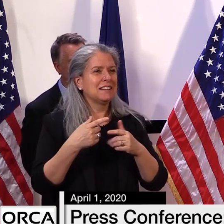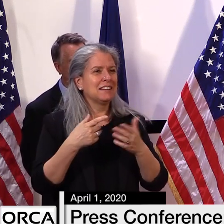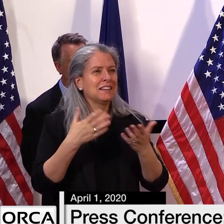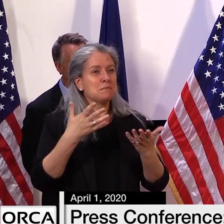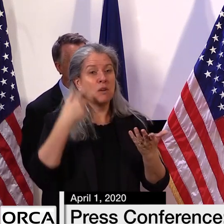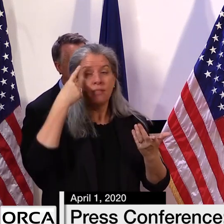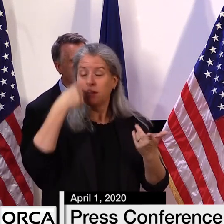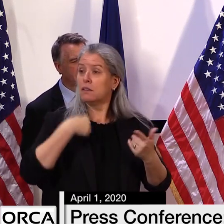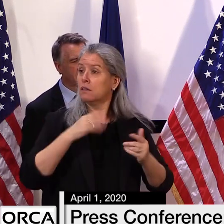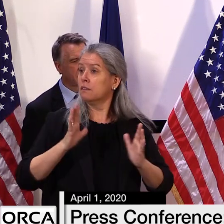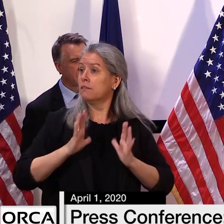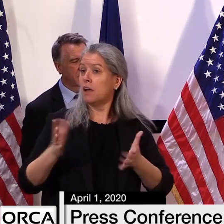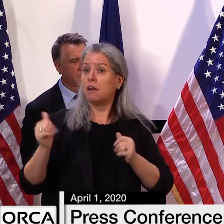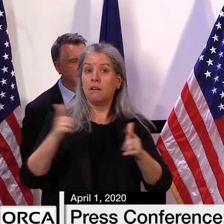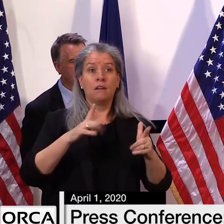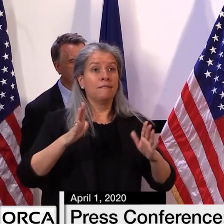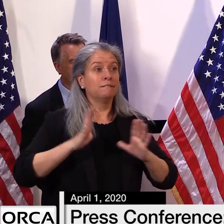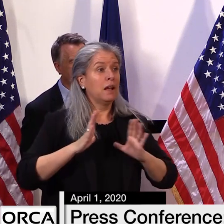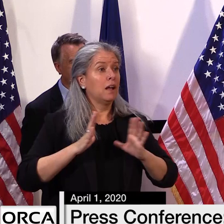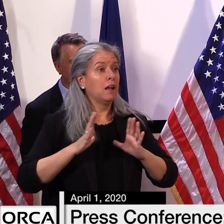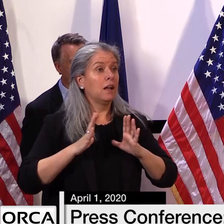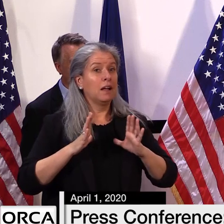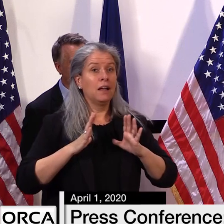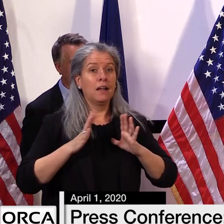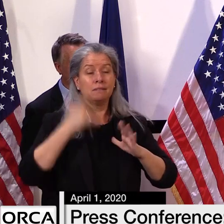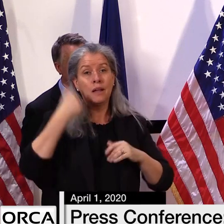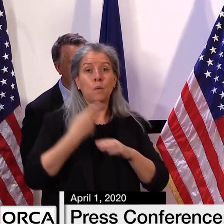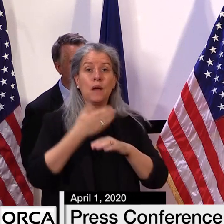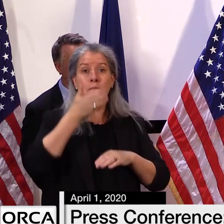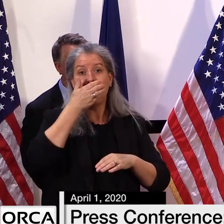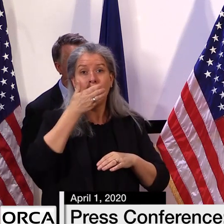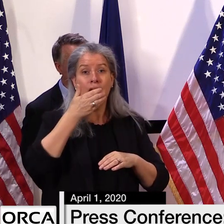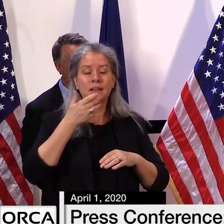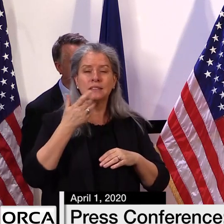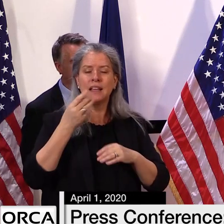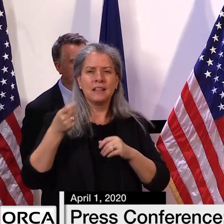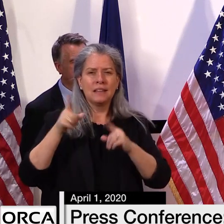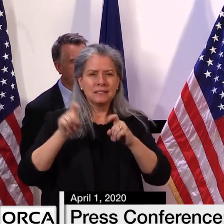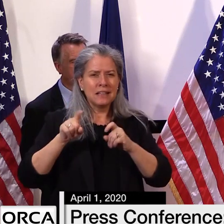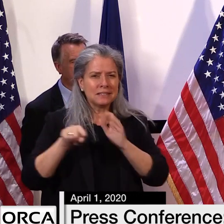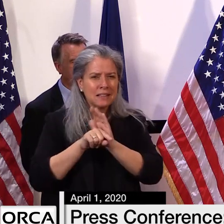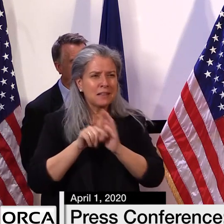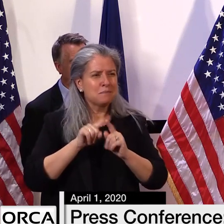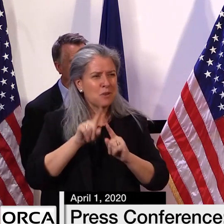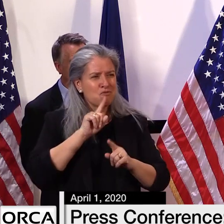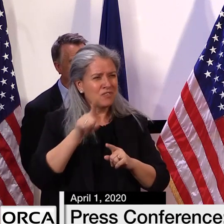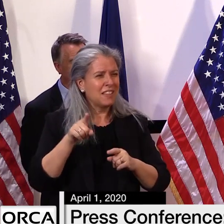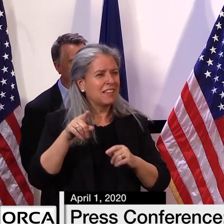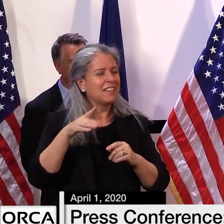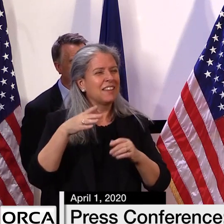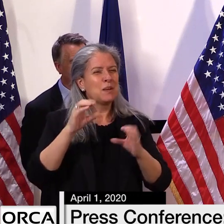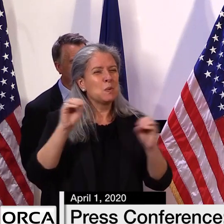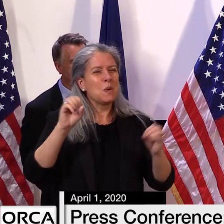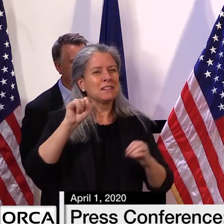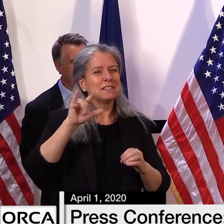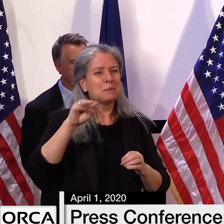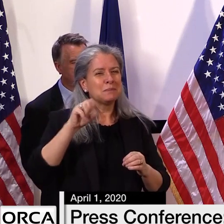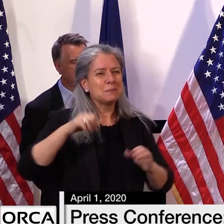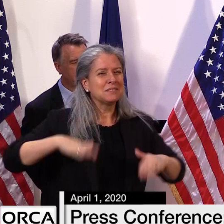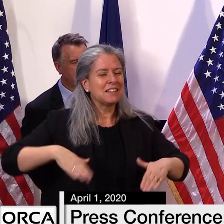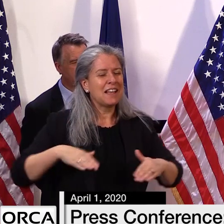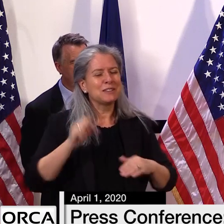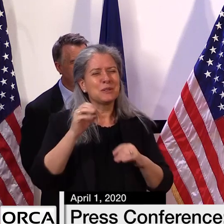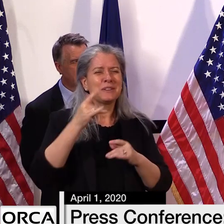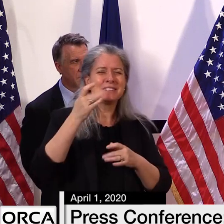of disease in an individual who has tested negative but actually may still be in a pre-symptomatic phase.